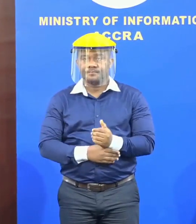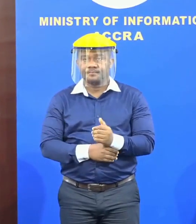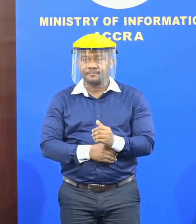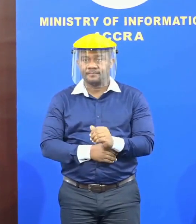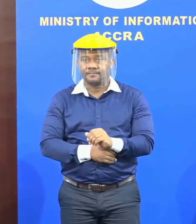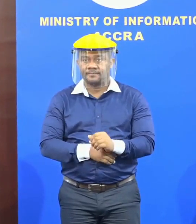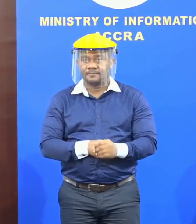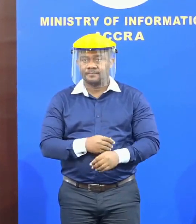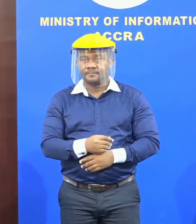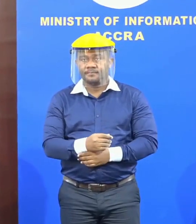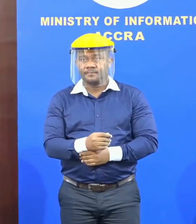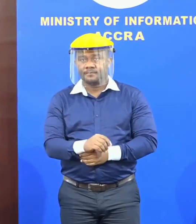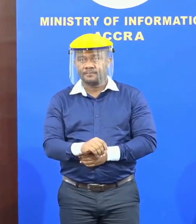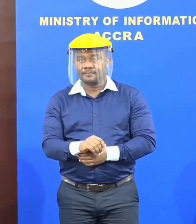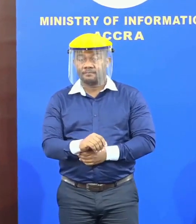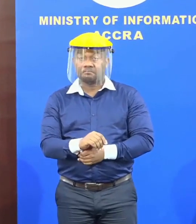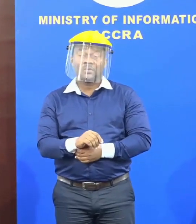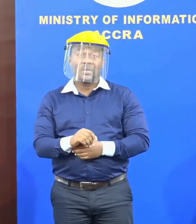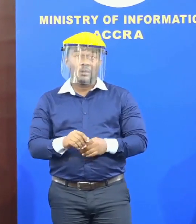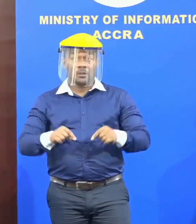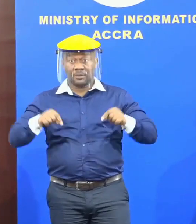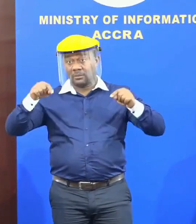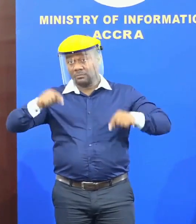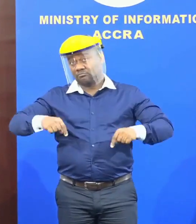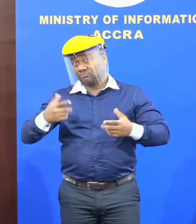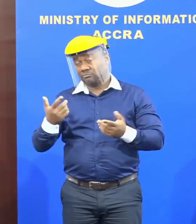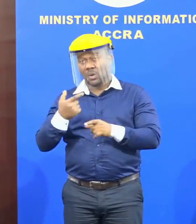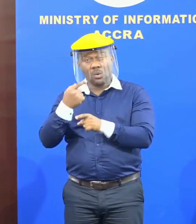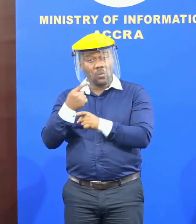Today we're going to give you a regular update,